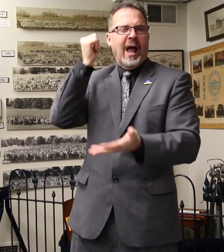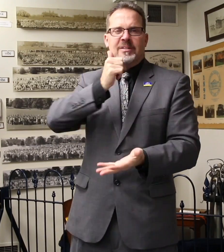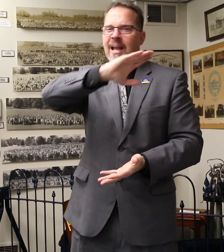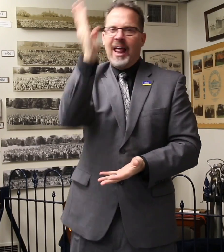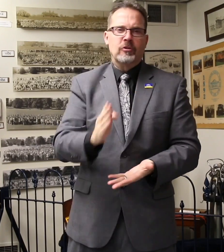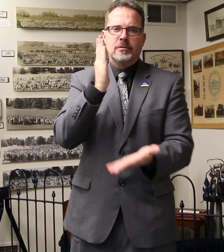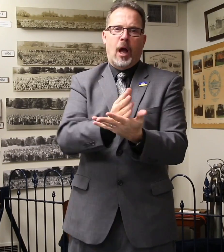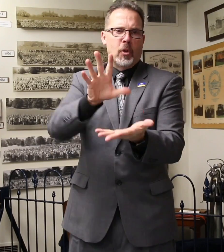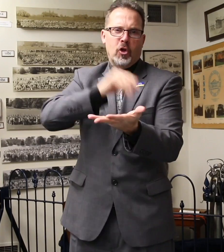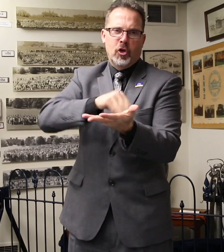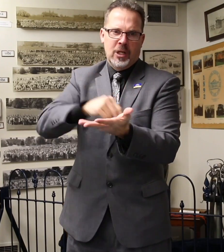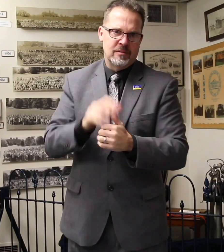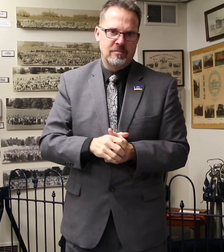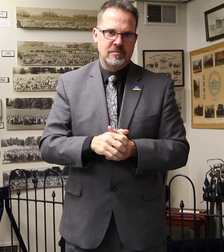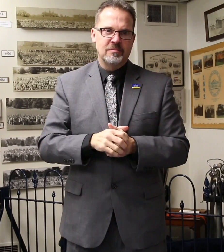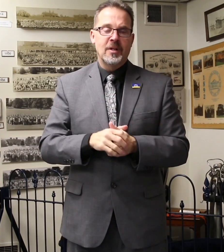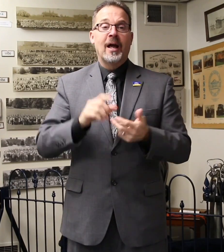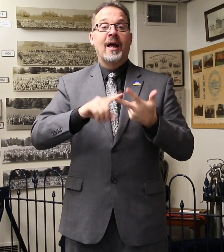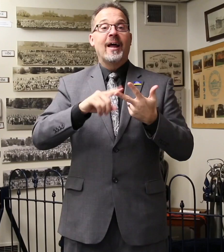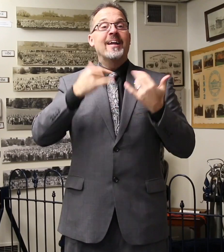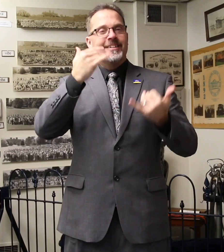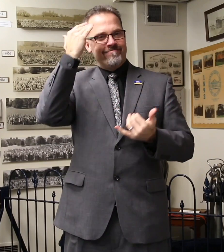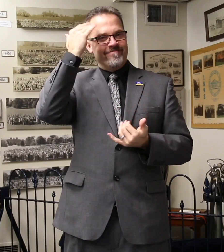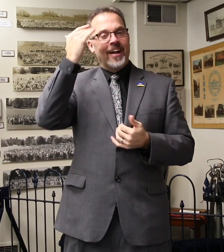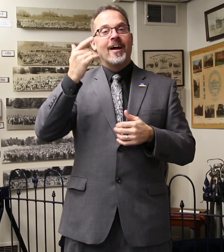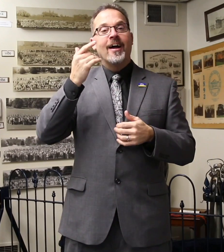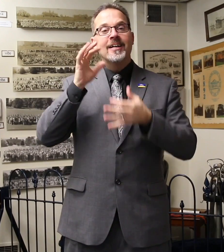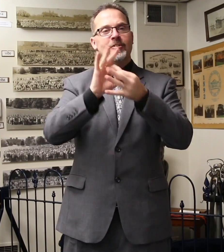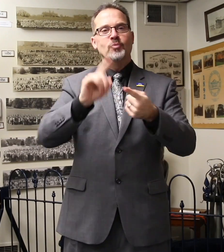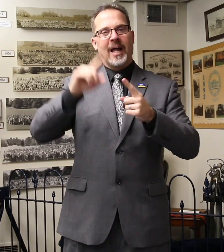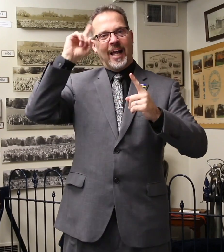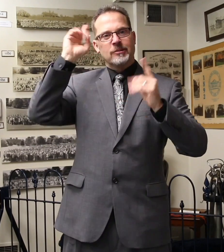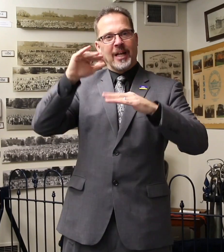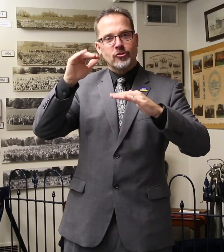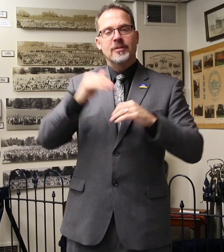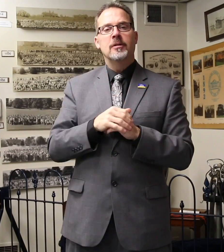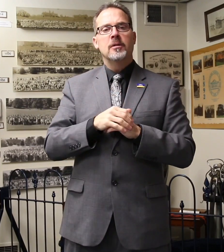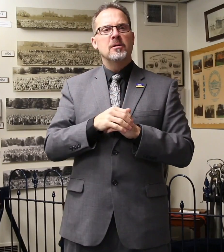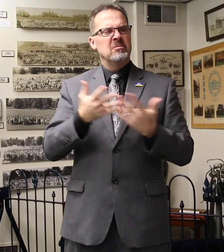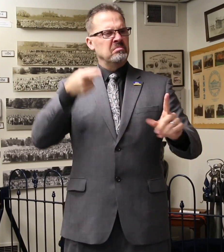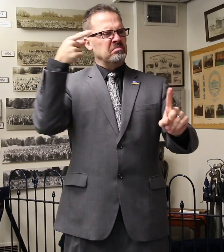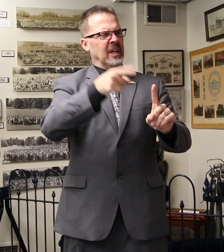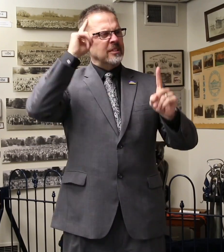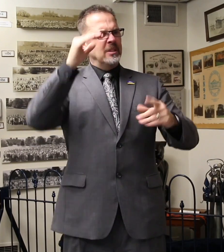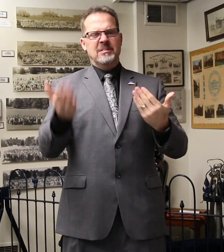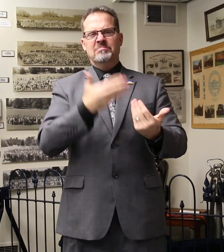the students have a commitment as well to be paying attention to the teachers and to trust their expertise. The third letter stands